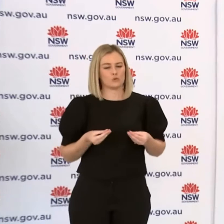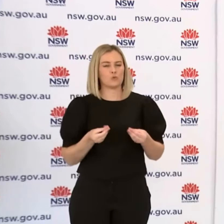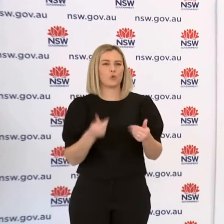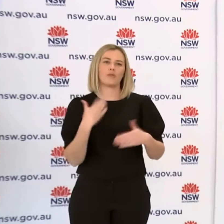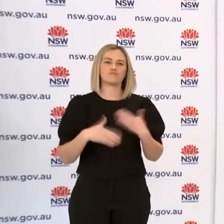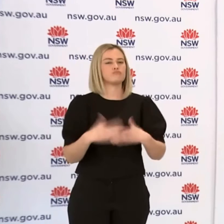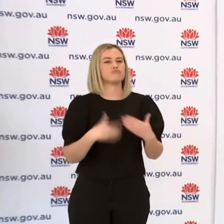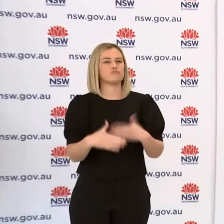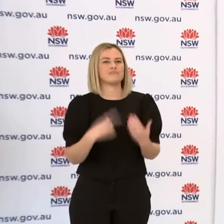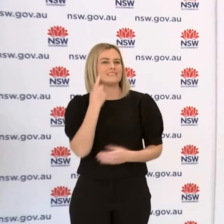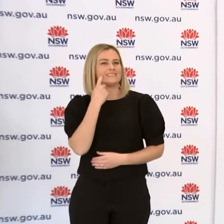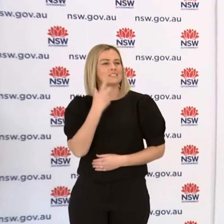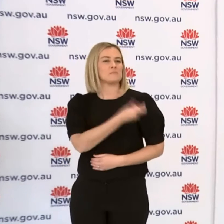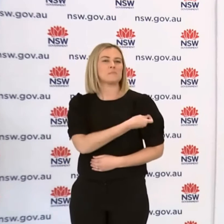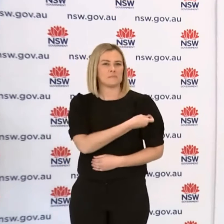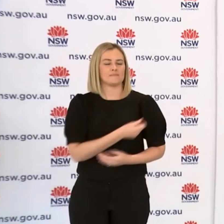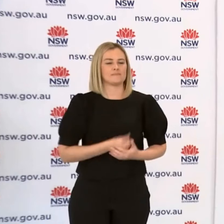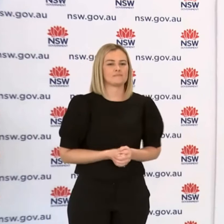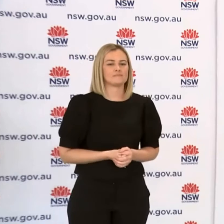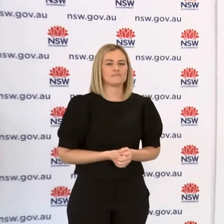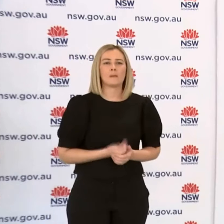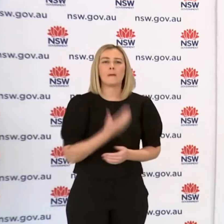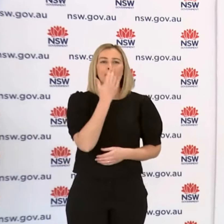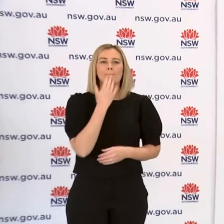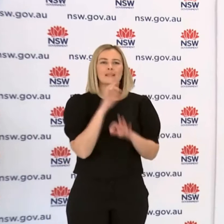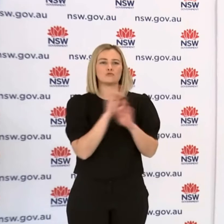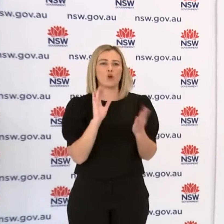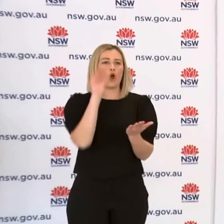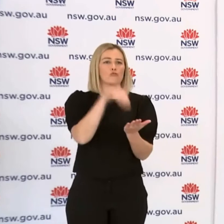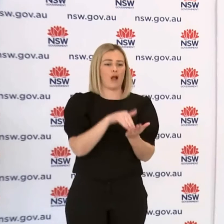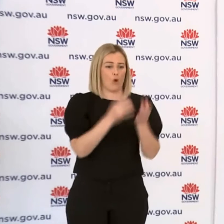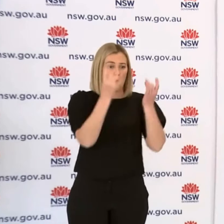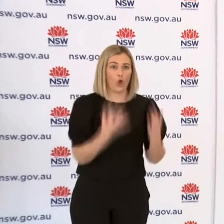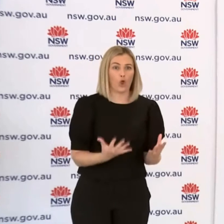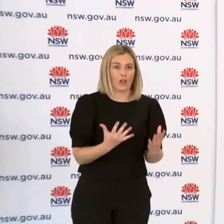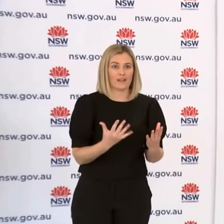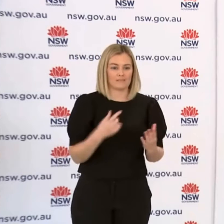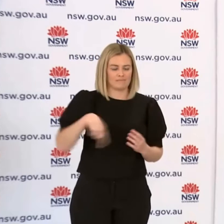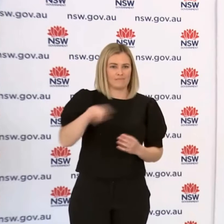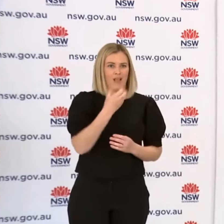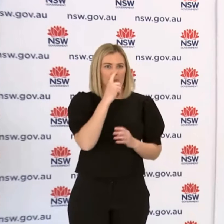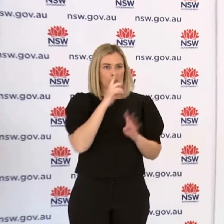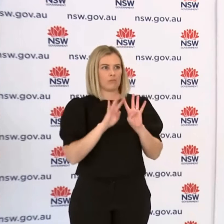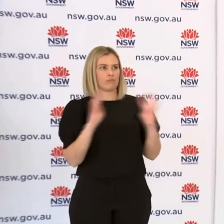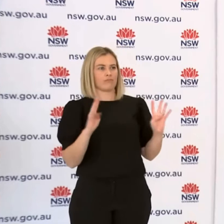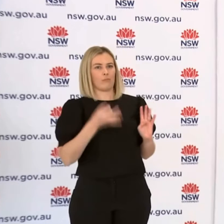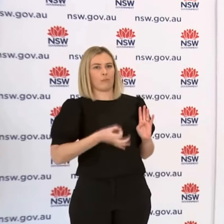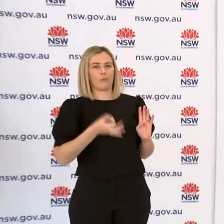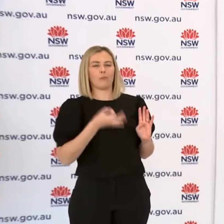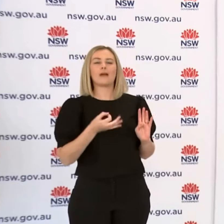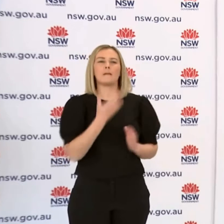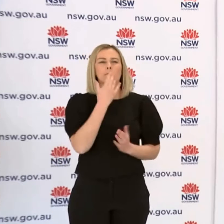make the booking and get yourselves out there. Try and arrive not too early, not too late. I think the letter that went out to you all said arrive about half an